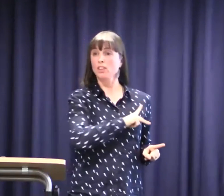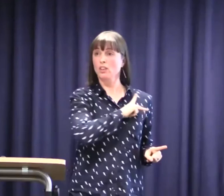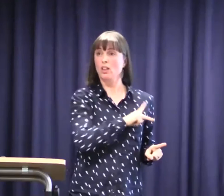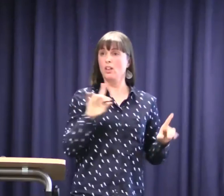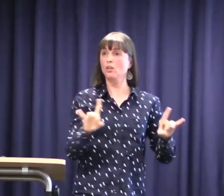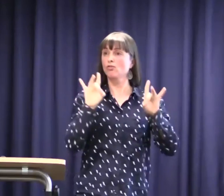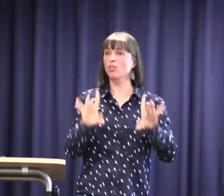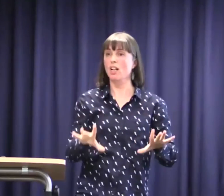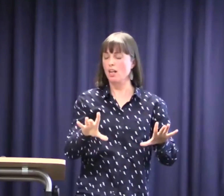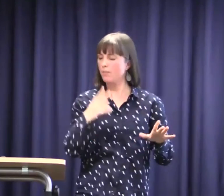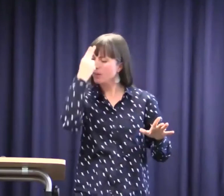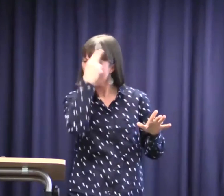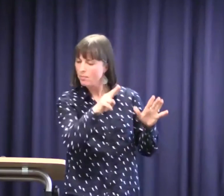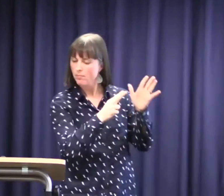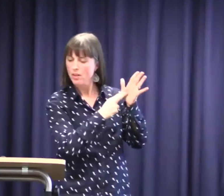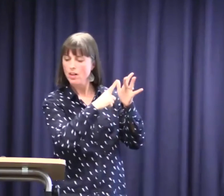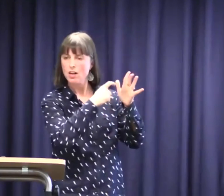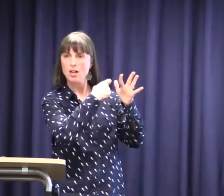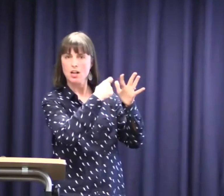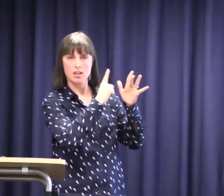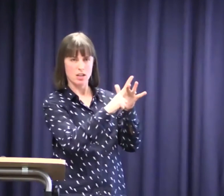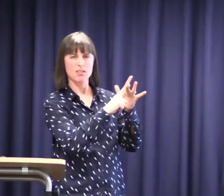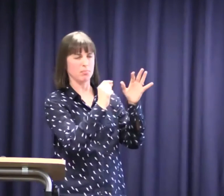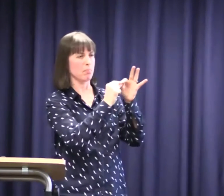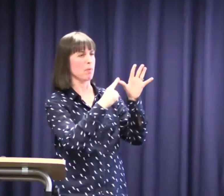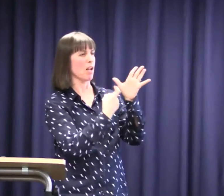have a representative from Professionals Australia.